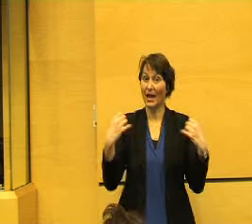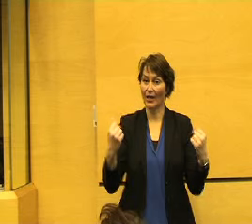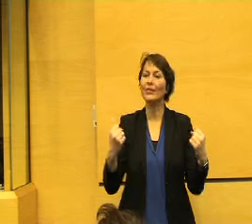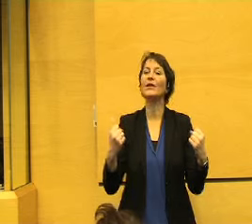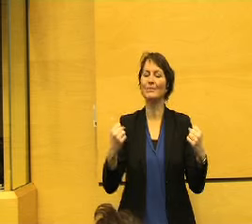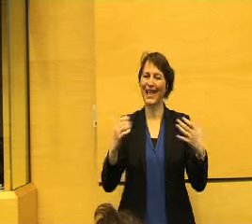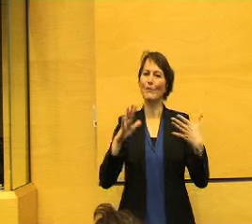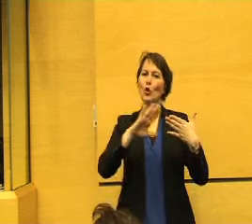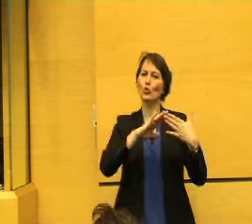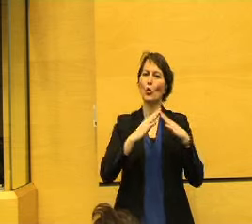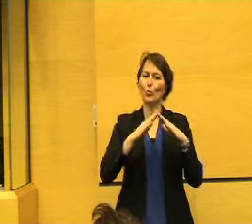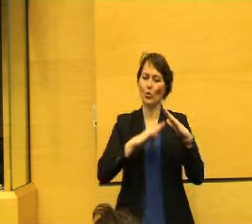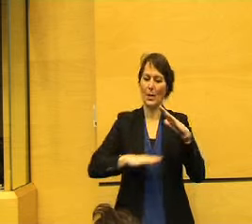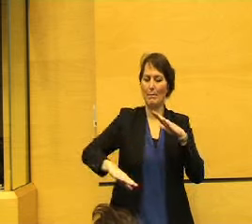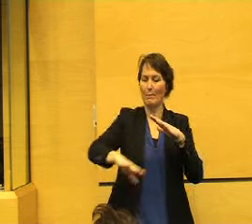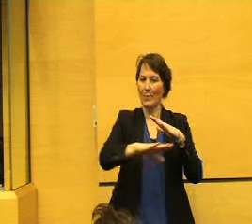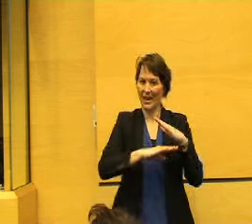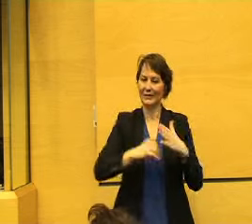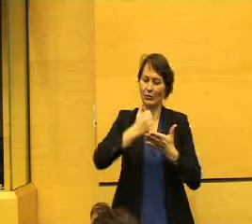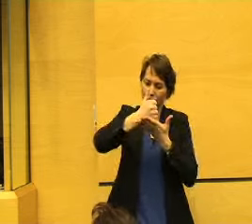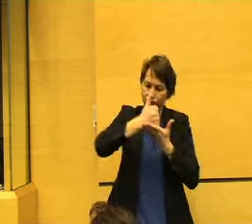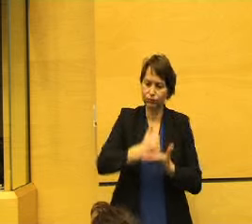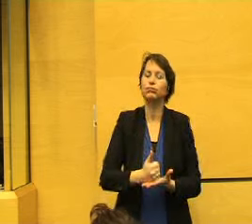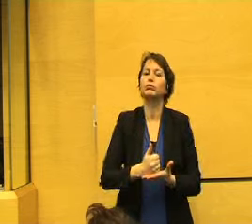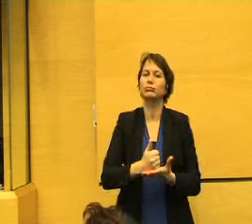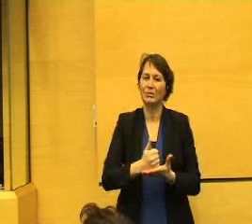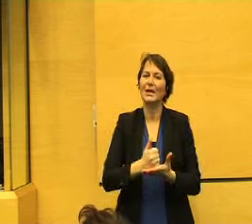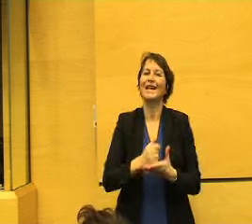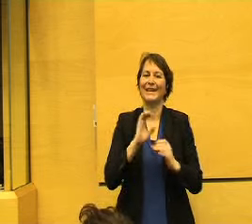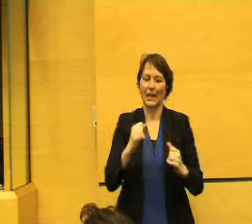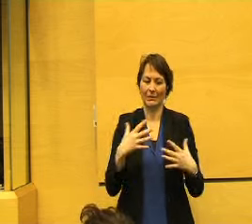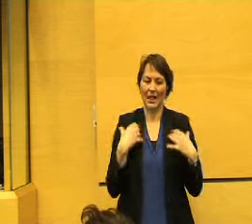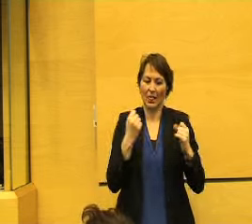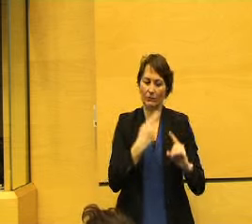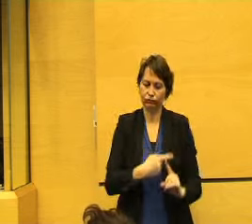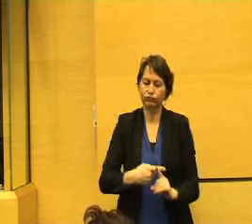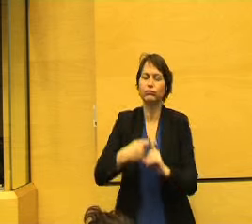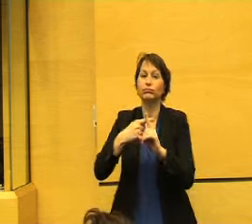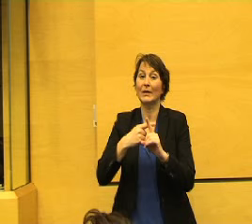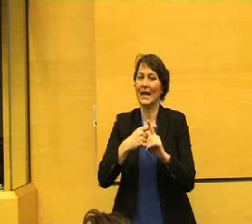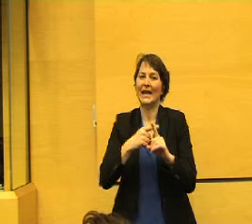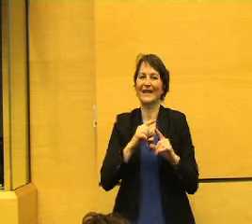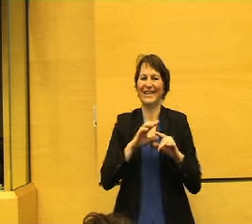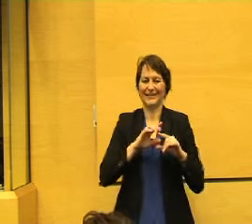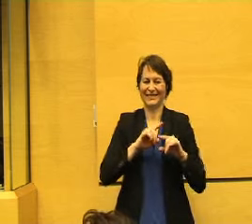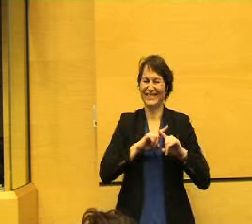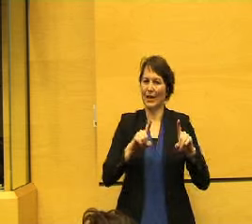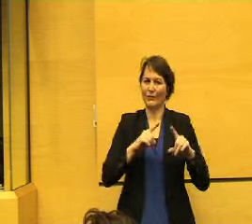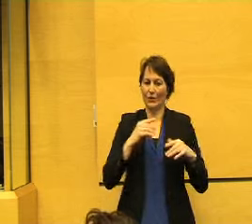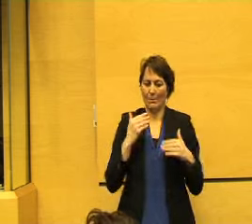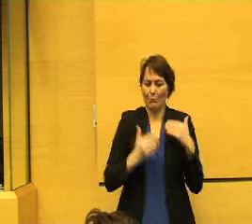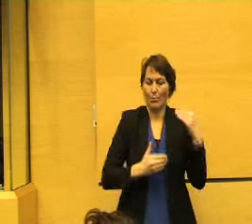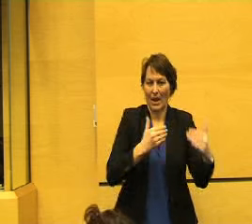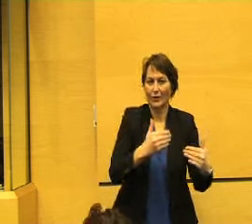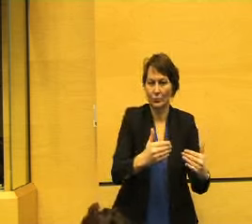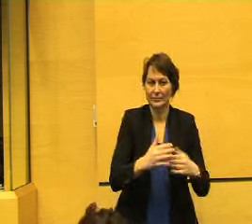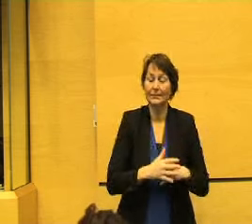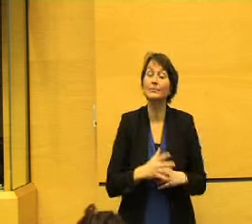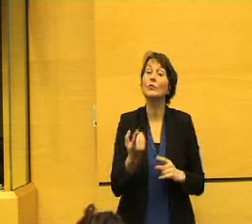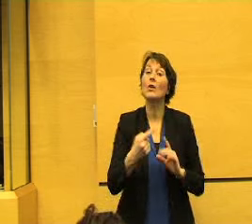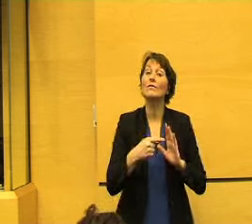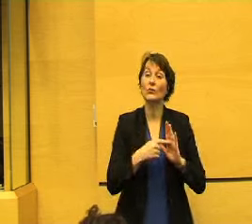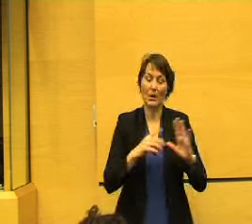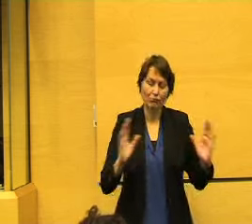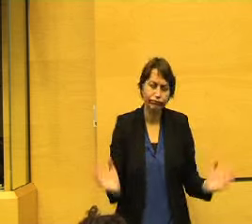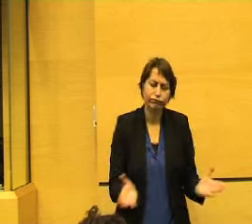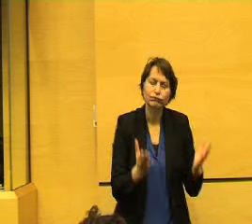community-based rehabilitation or CBR for all types of disabilities in various patterns, such as promoting